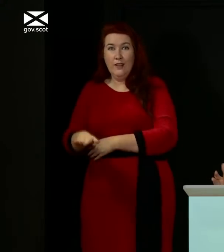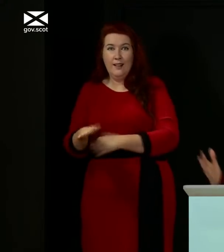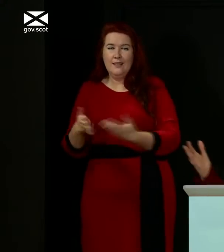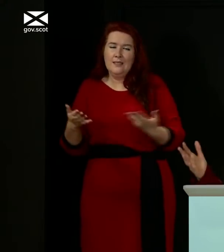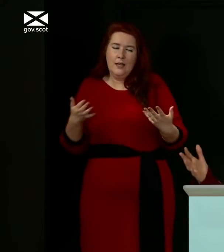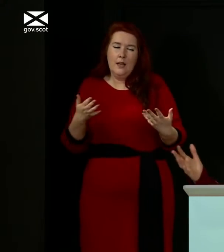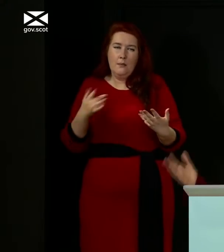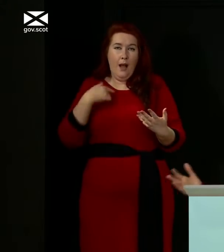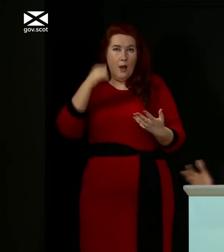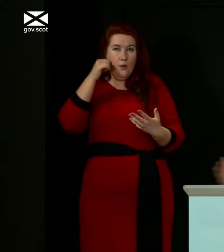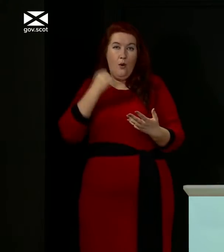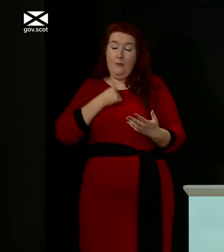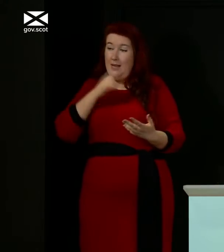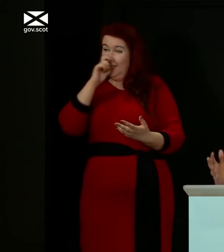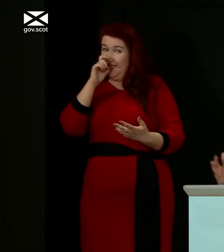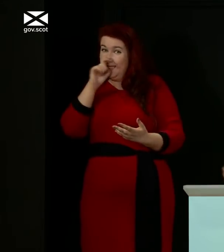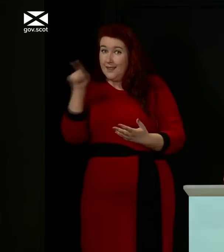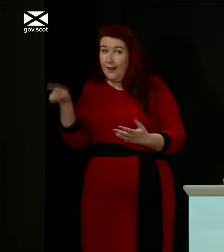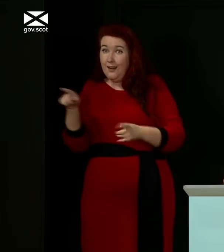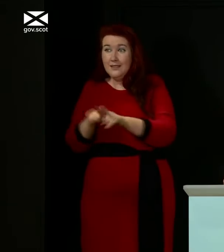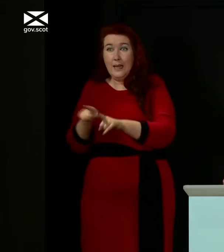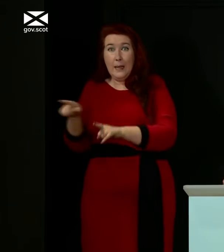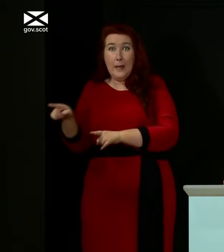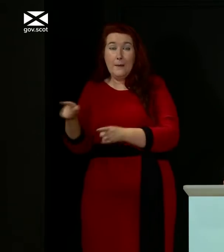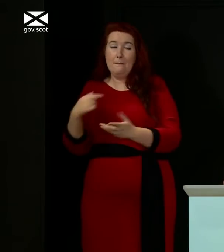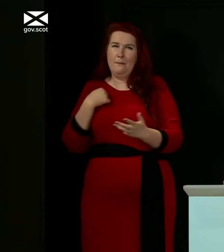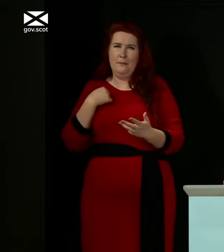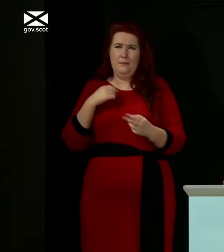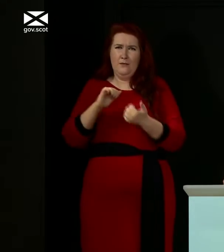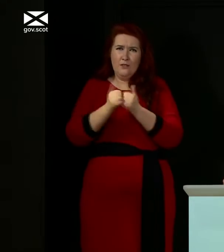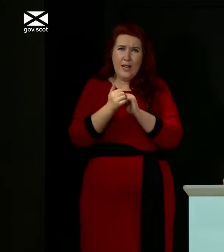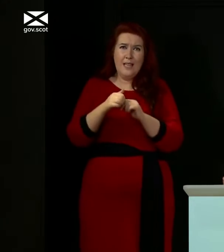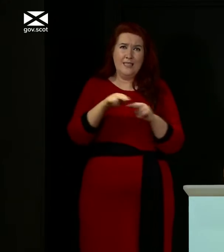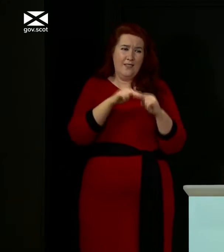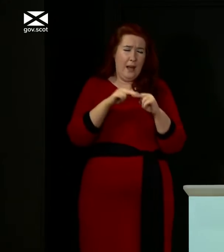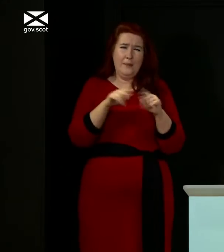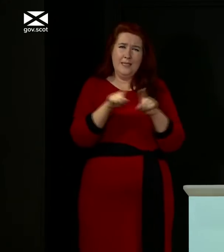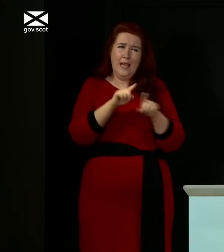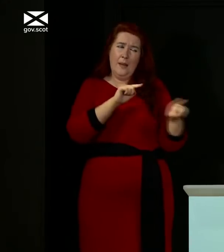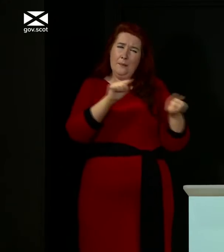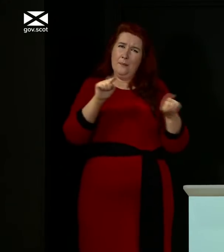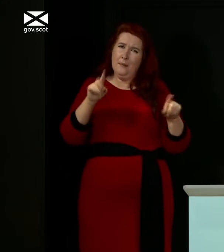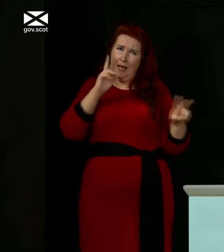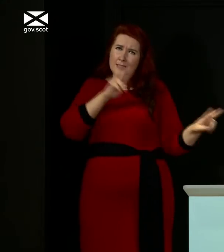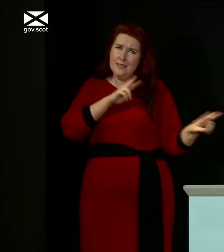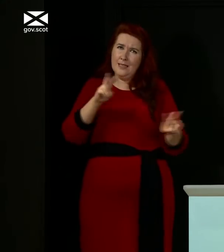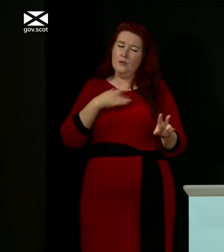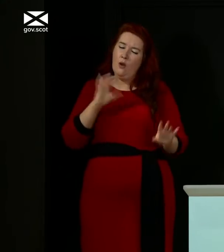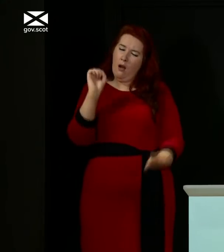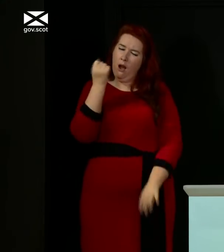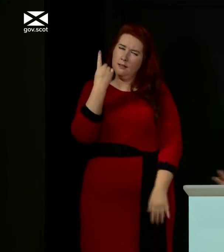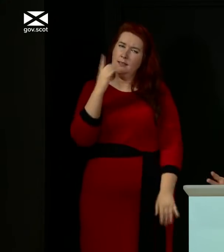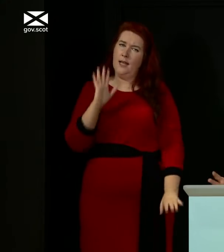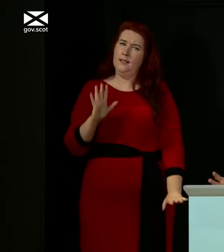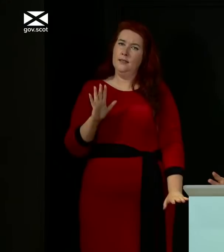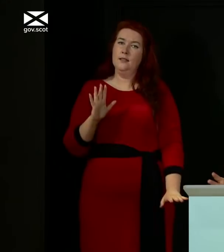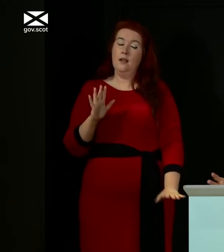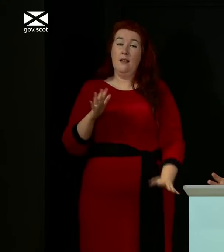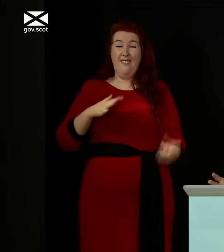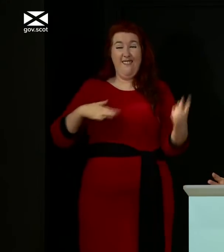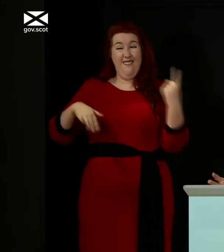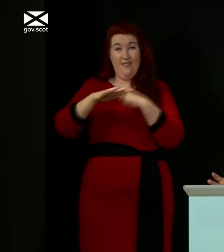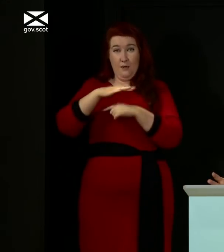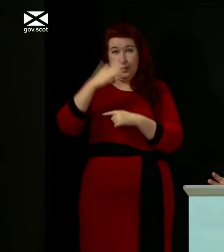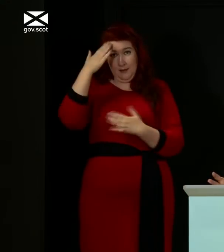people who are. My own sister is doing it. Many of my friends and family are doing it. So I get that, and everybody's mental health,